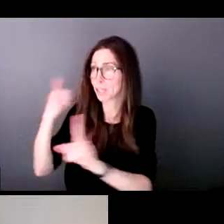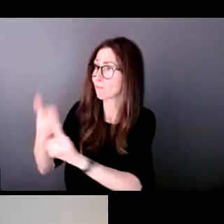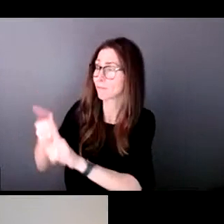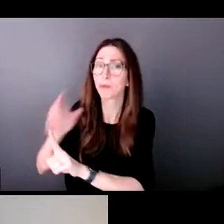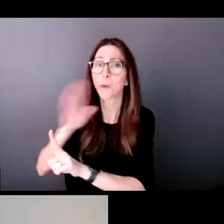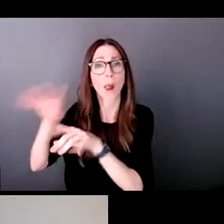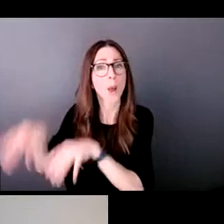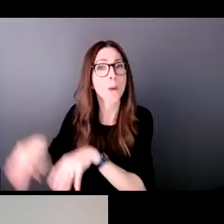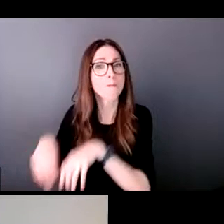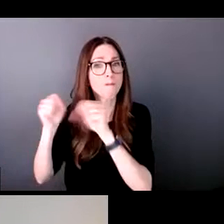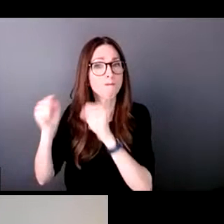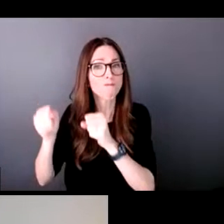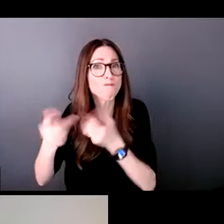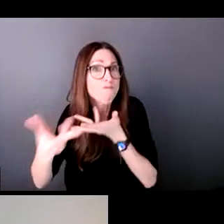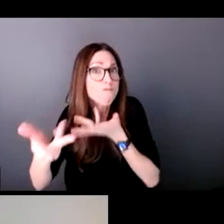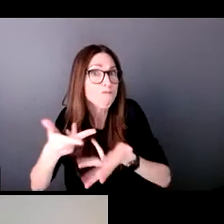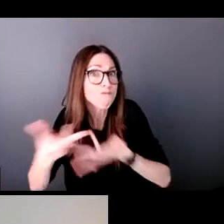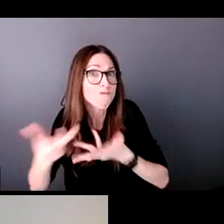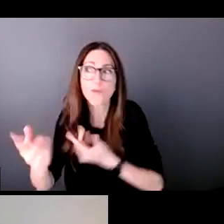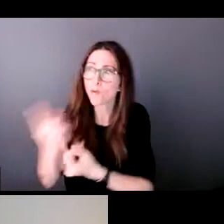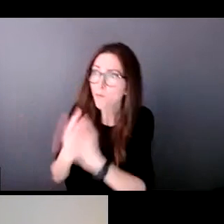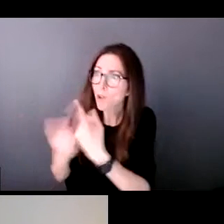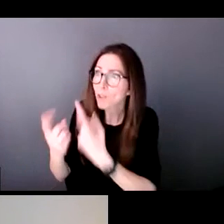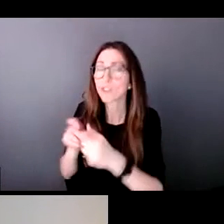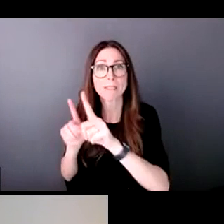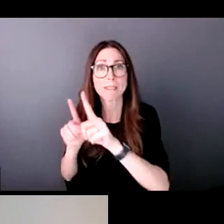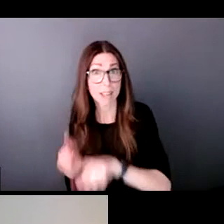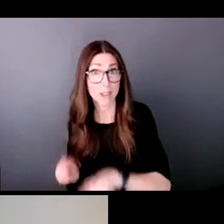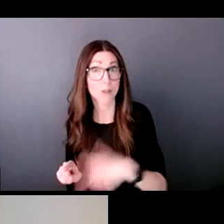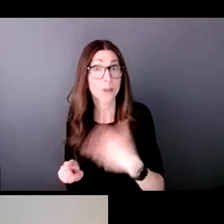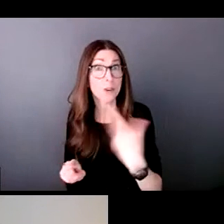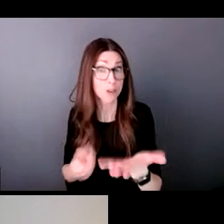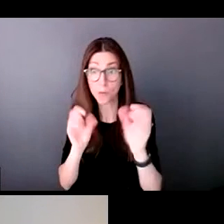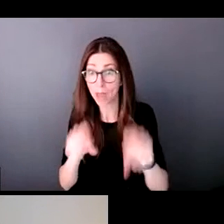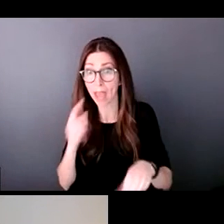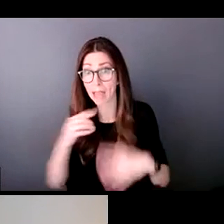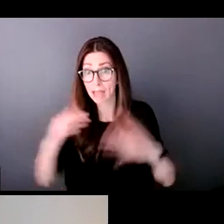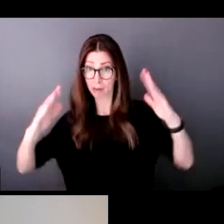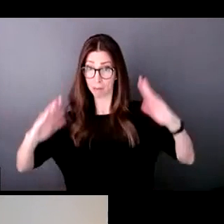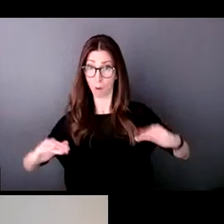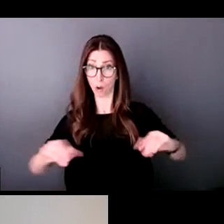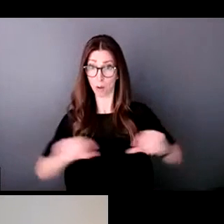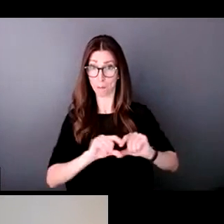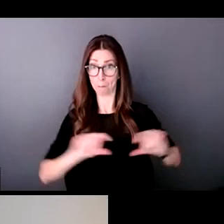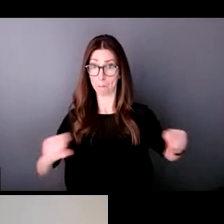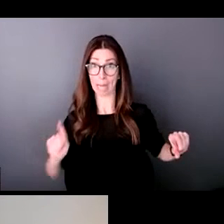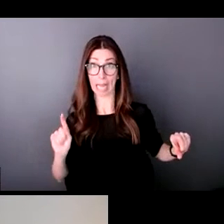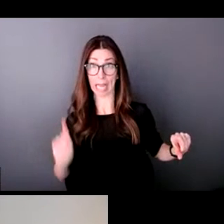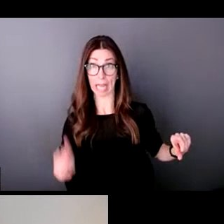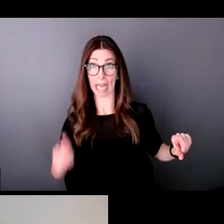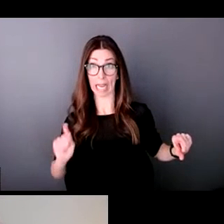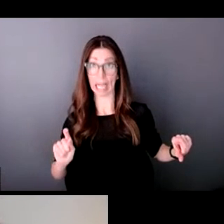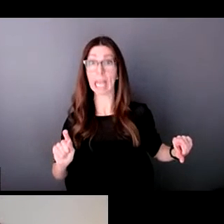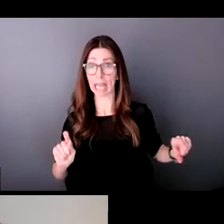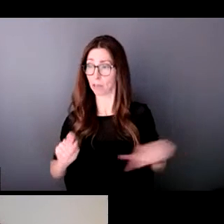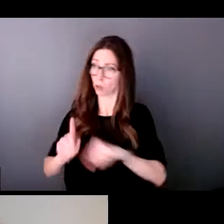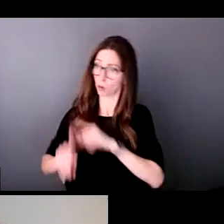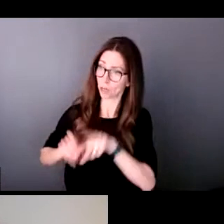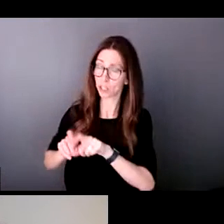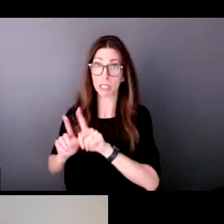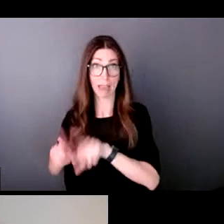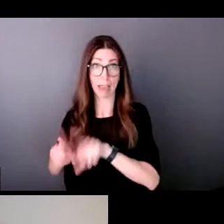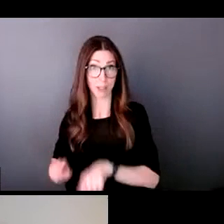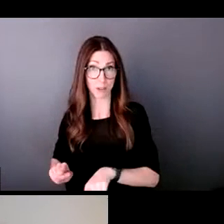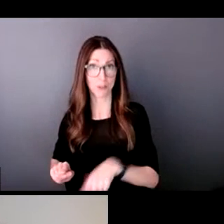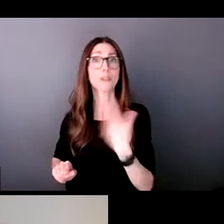to use the Q&A tab at the bottom of the screen. And then Lindsay will share some of the